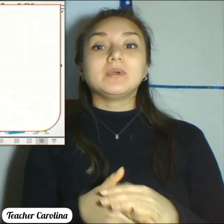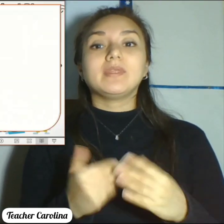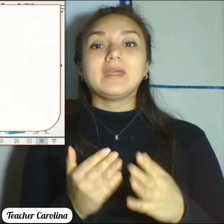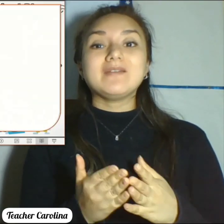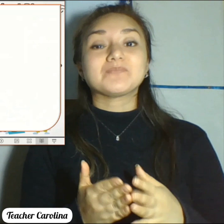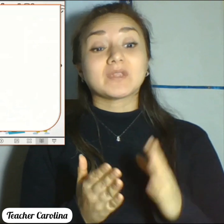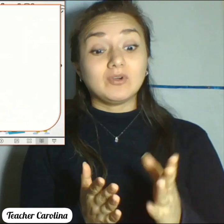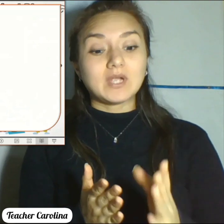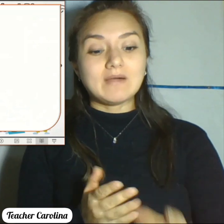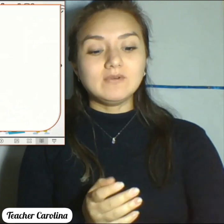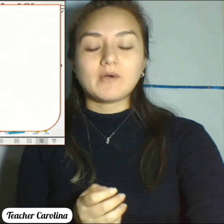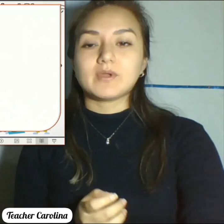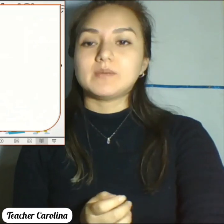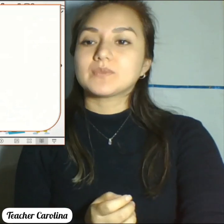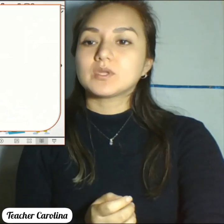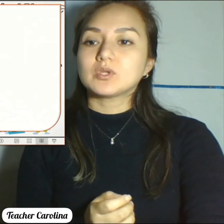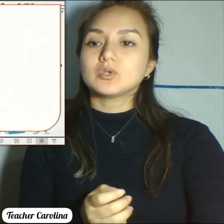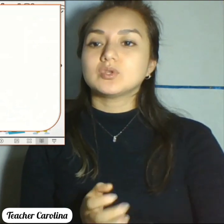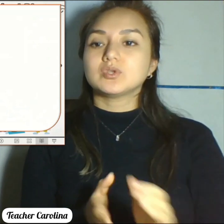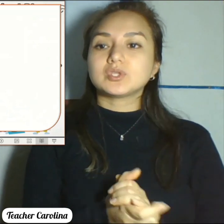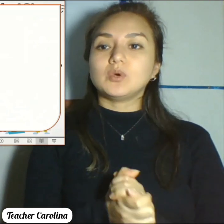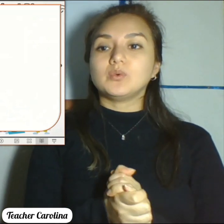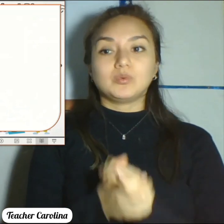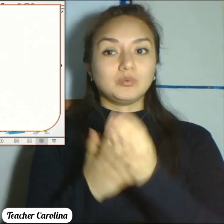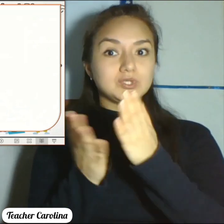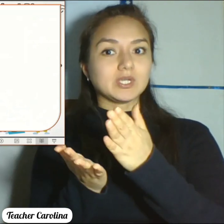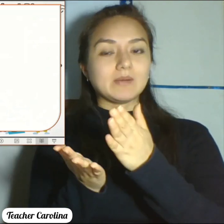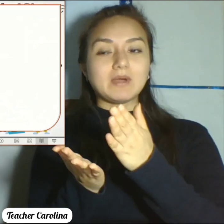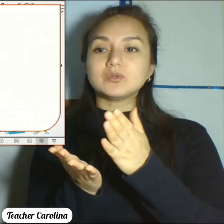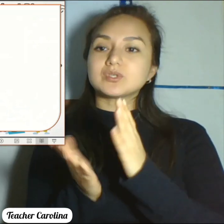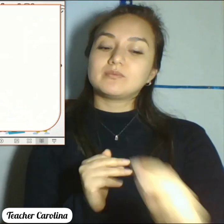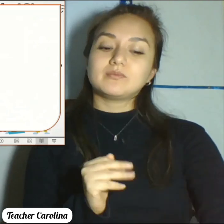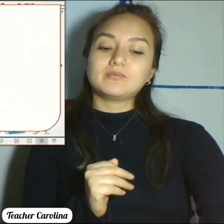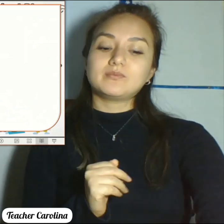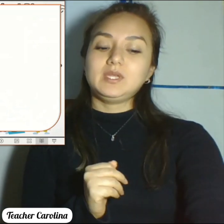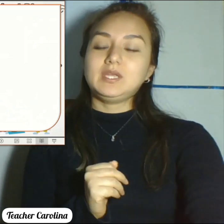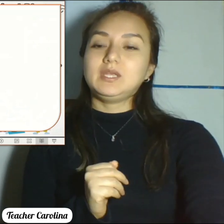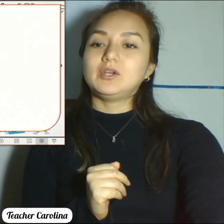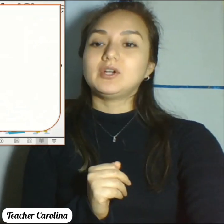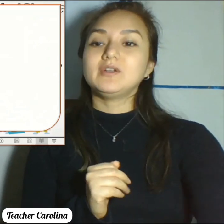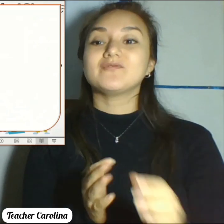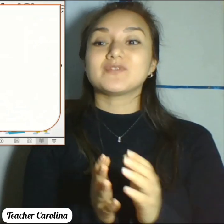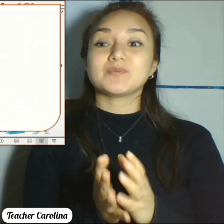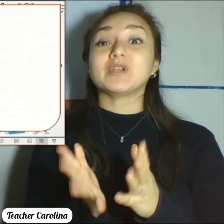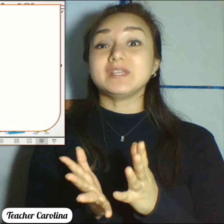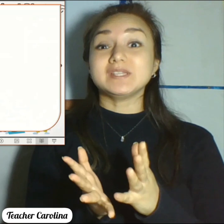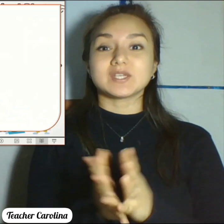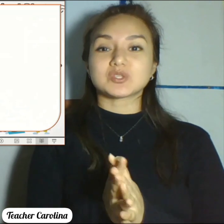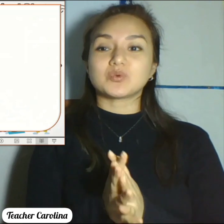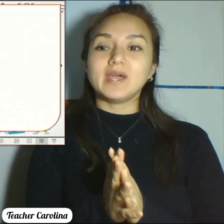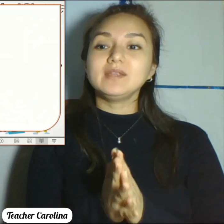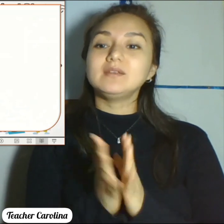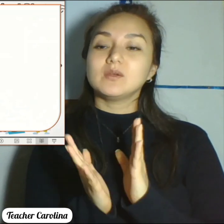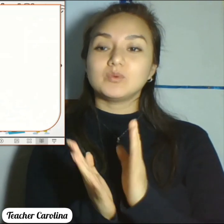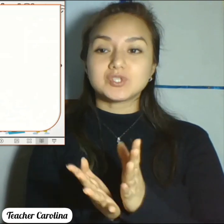the vocabulary. So we talk about in here princess, right? We talk